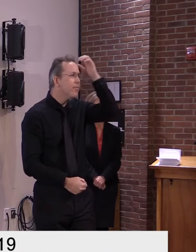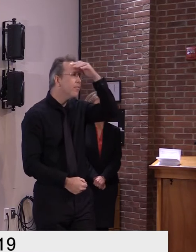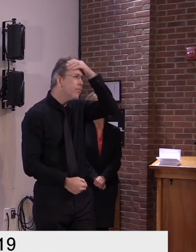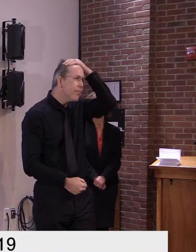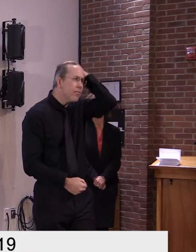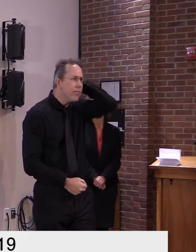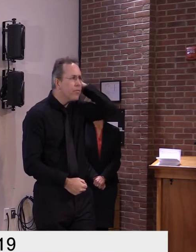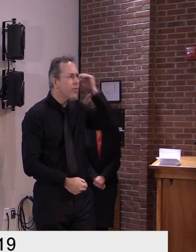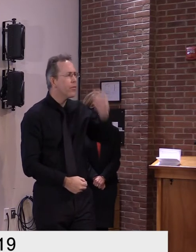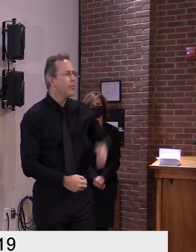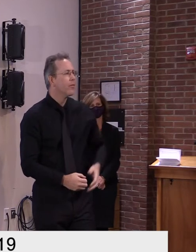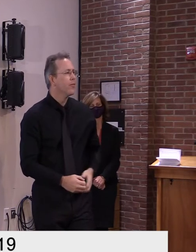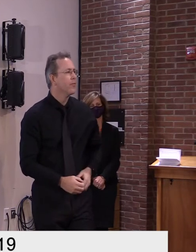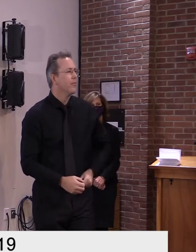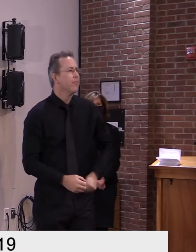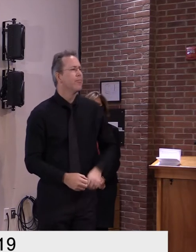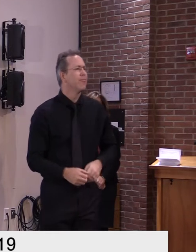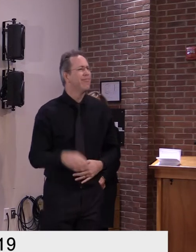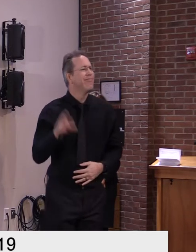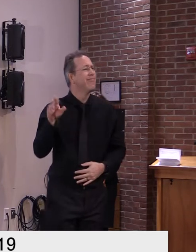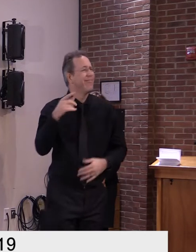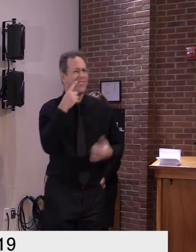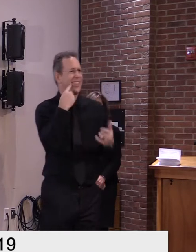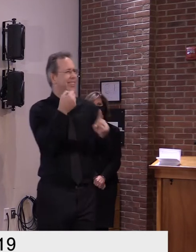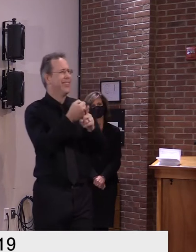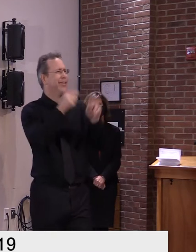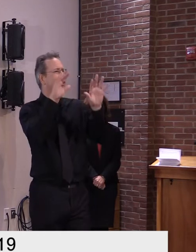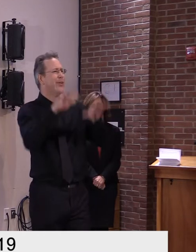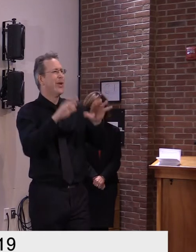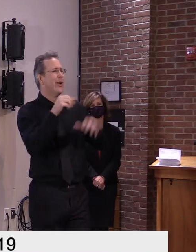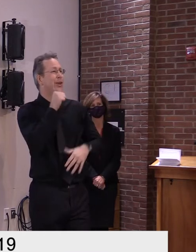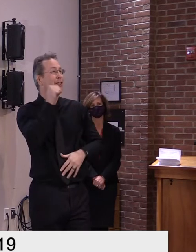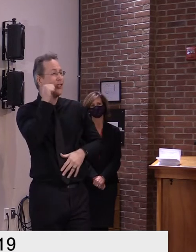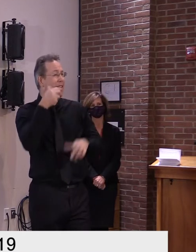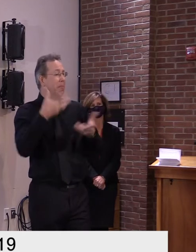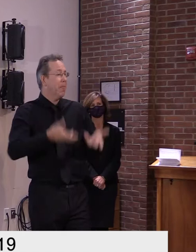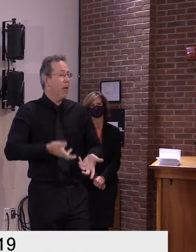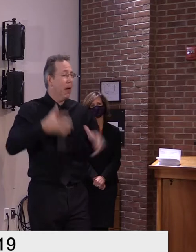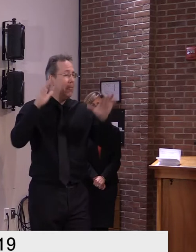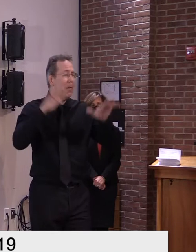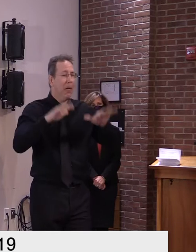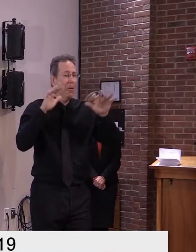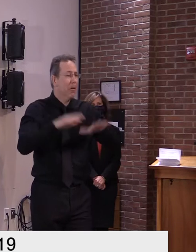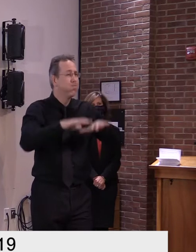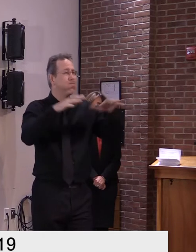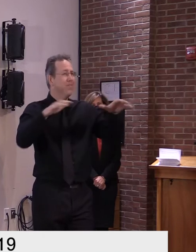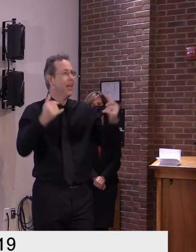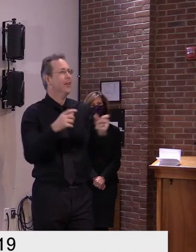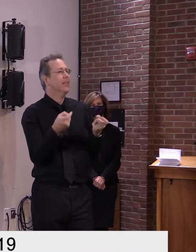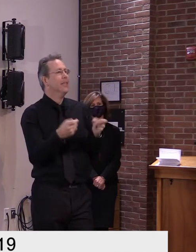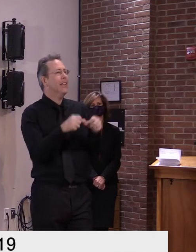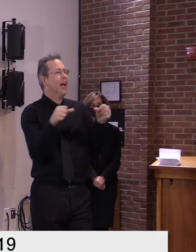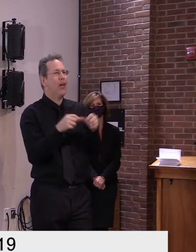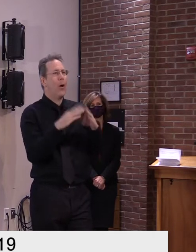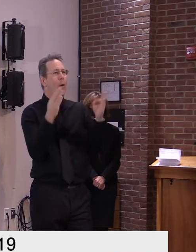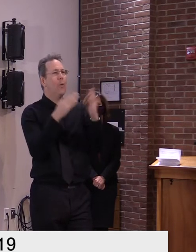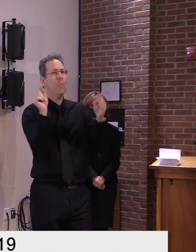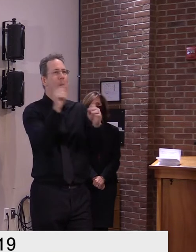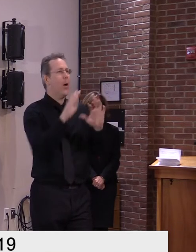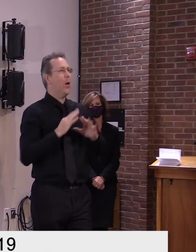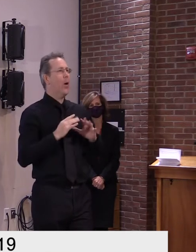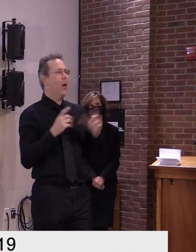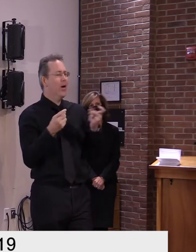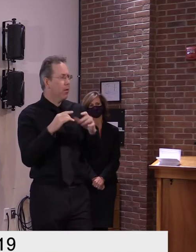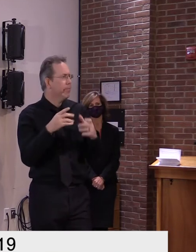all these people that have just come in the last couple of days. You know, they're walking around town and everything. So it doesn't sound like